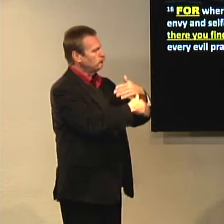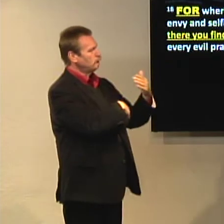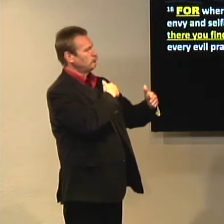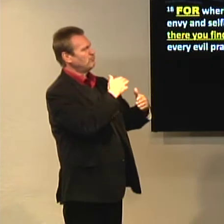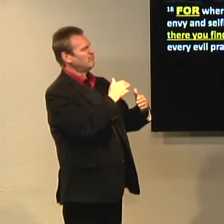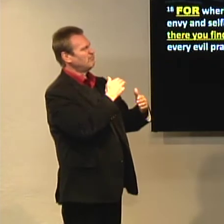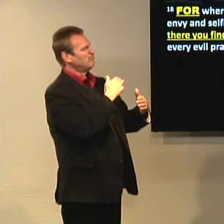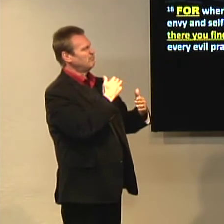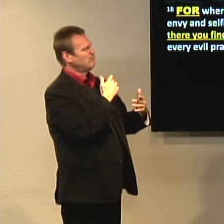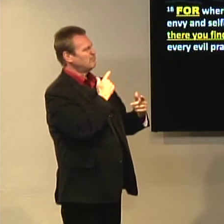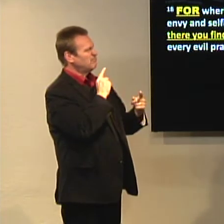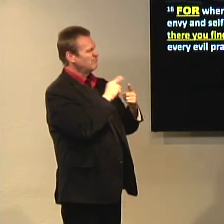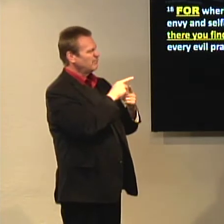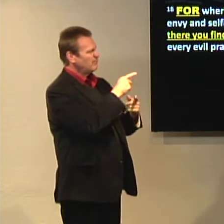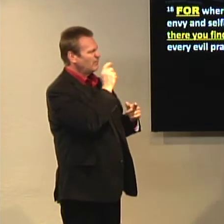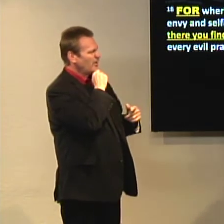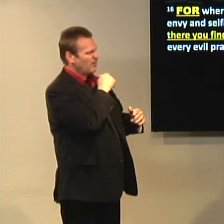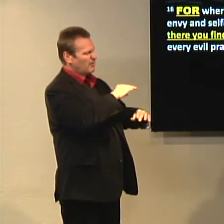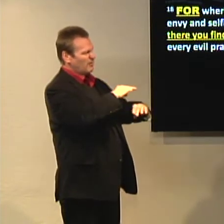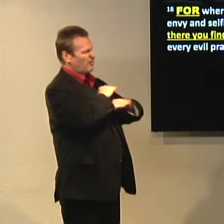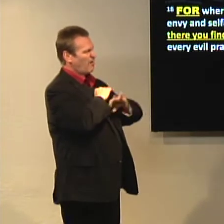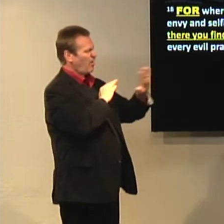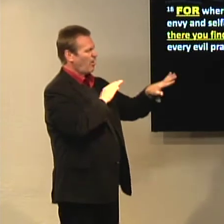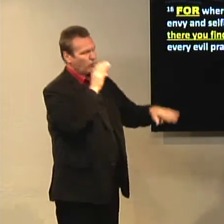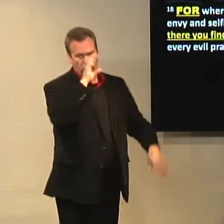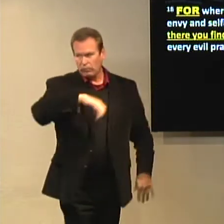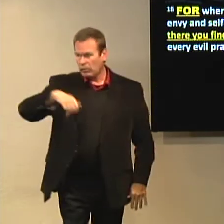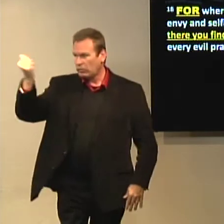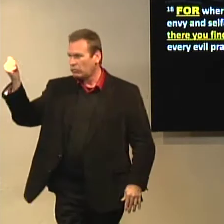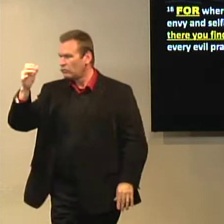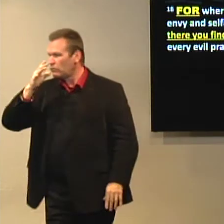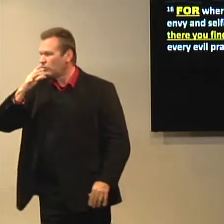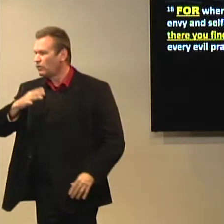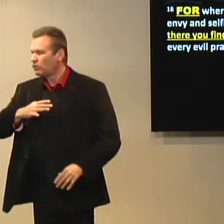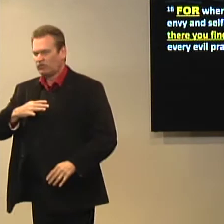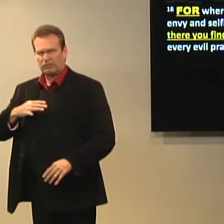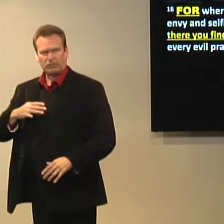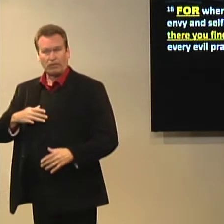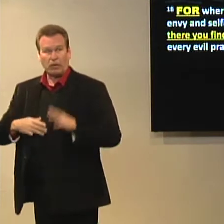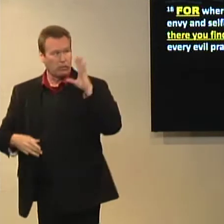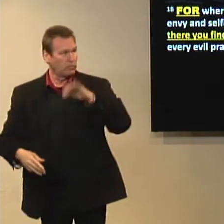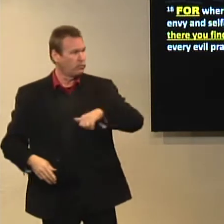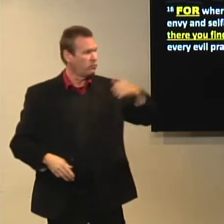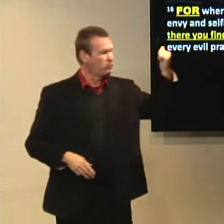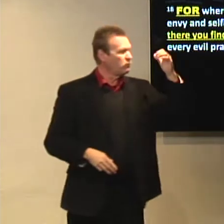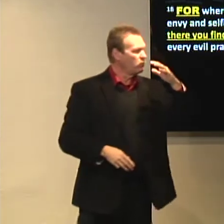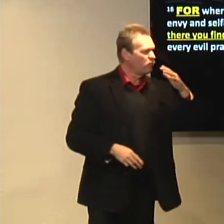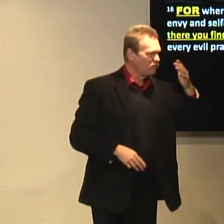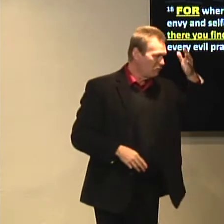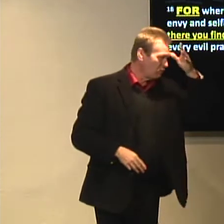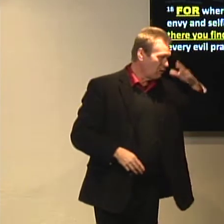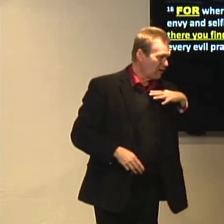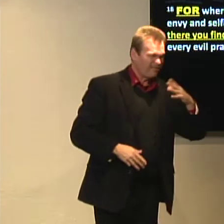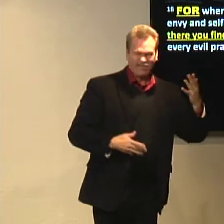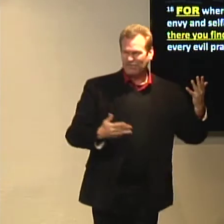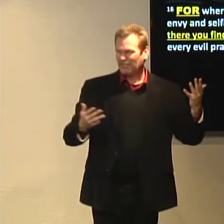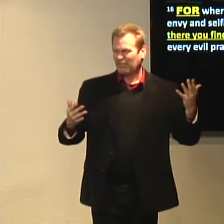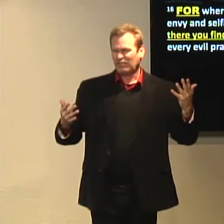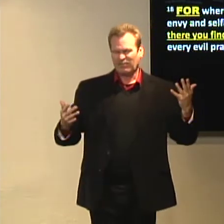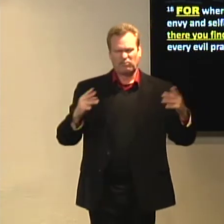Everything is perfect. My life is just going wrong. And then you realize, oh, I'm not satisfied. And the man goes out and looks for a different woman, or the woman